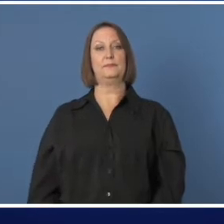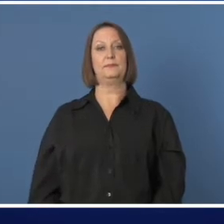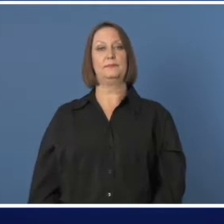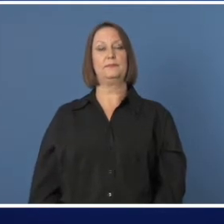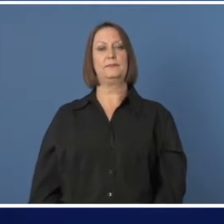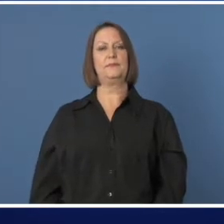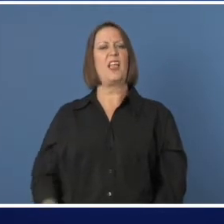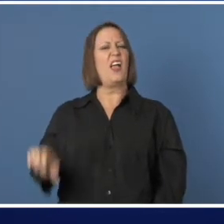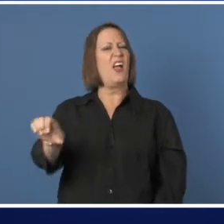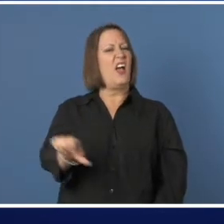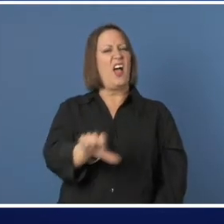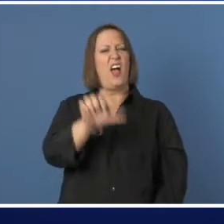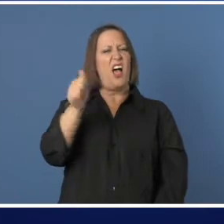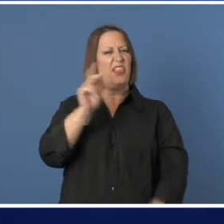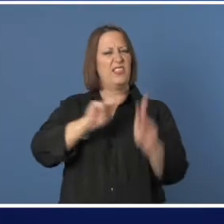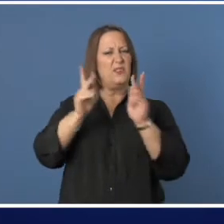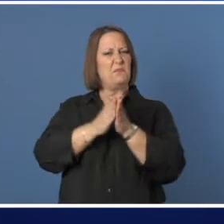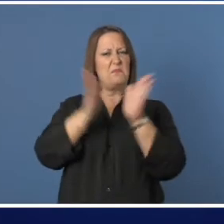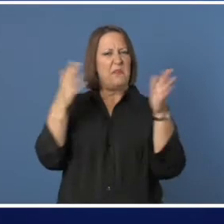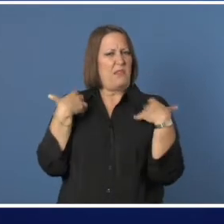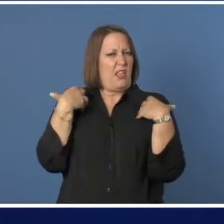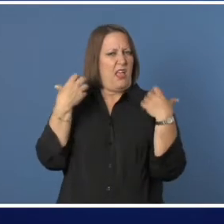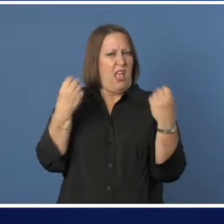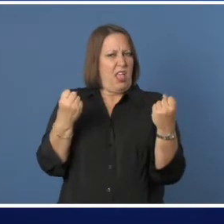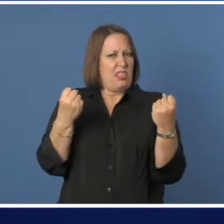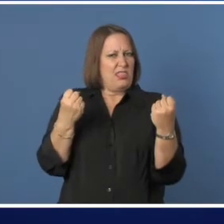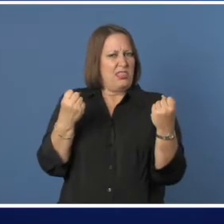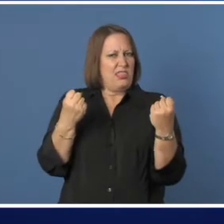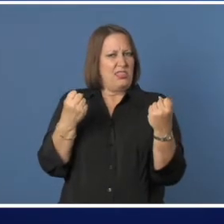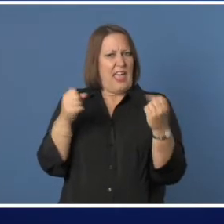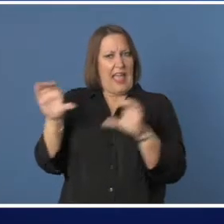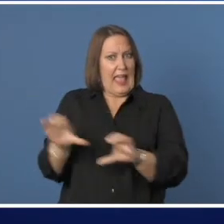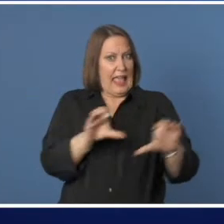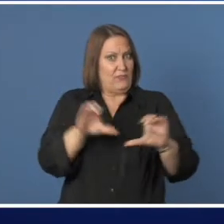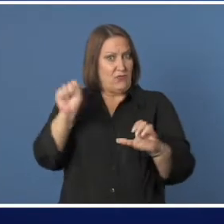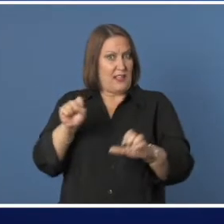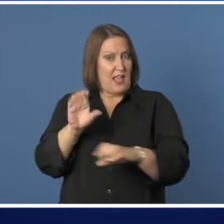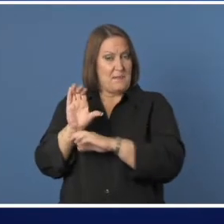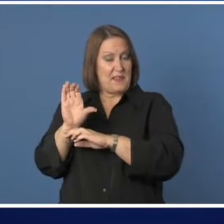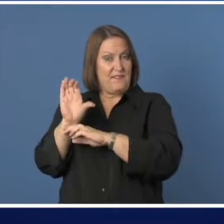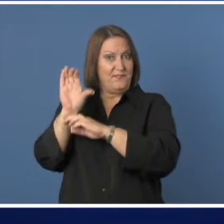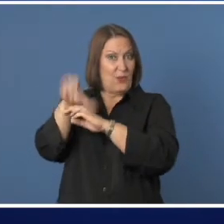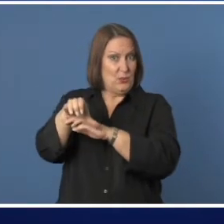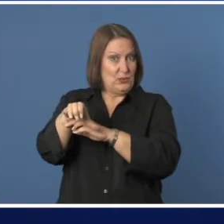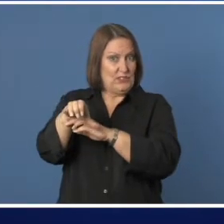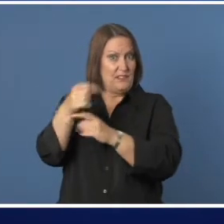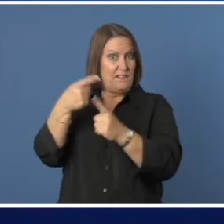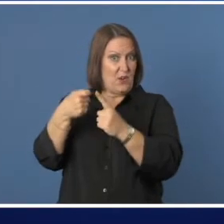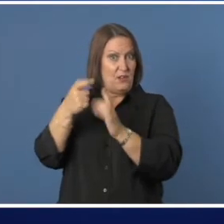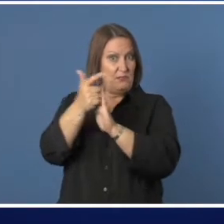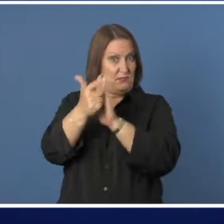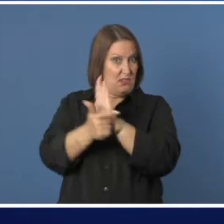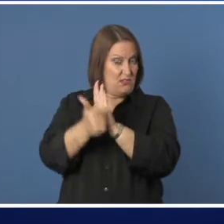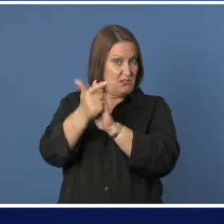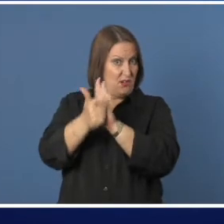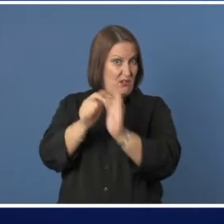In other of other public health actions that can be compelled by legal authorities